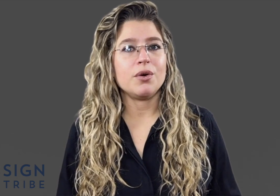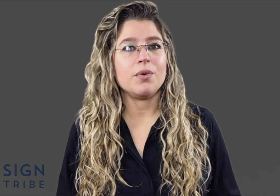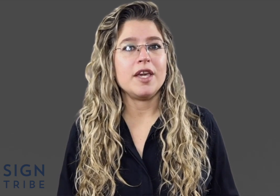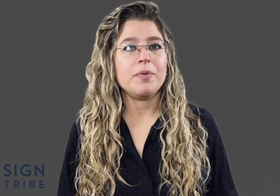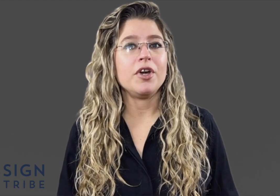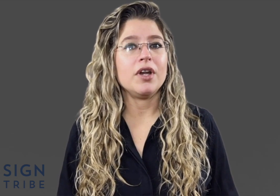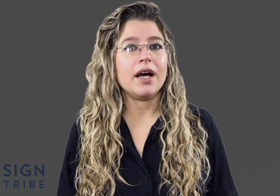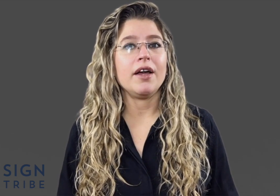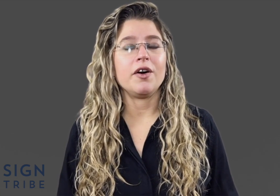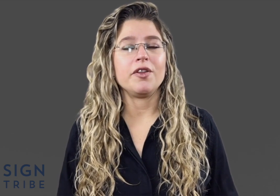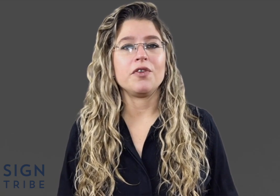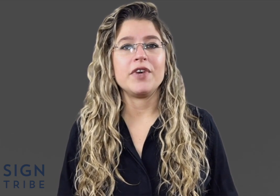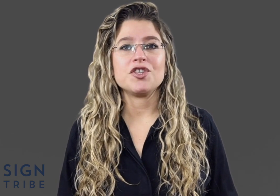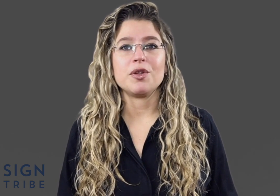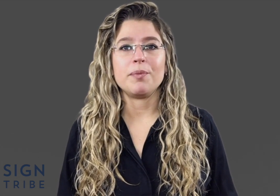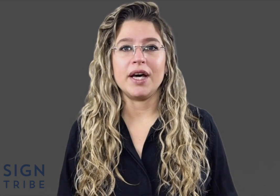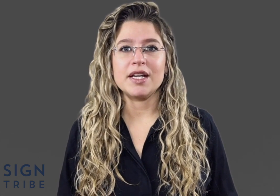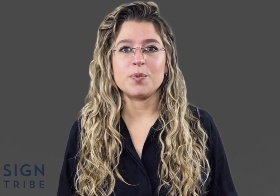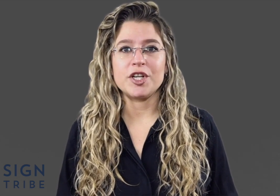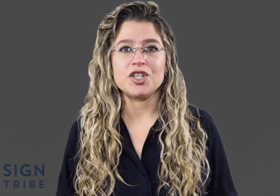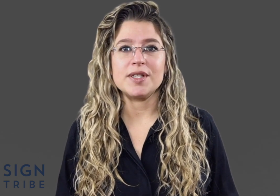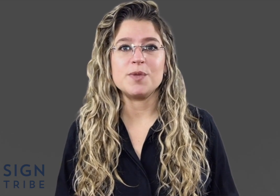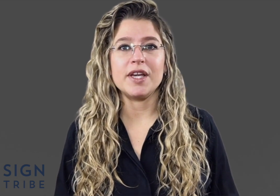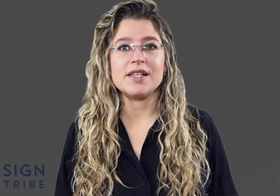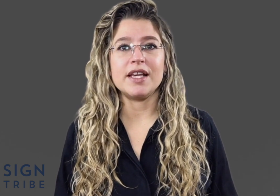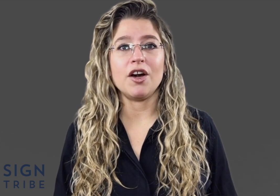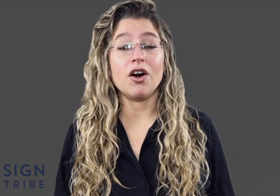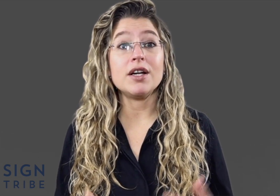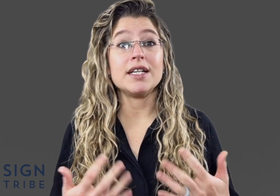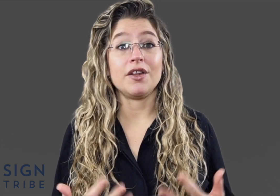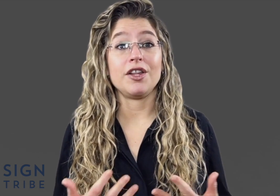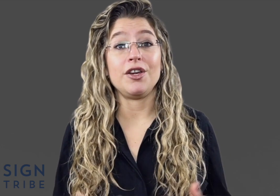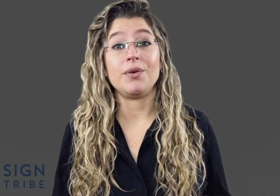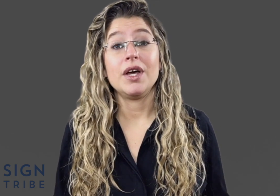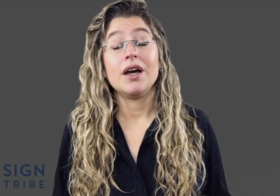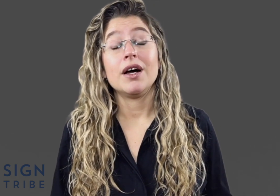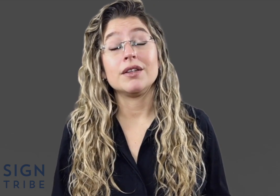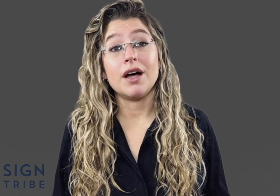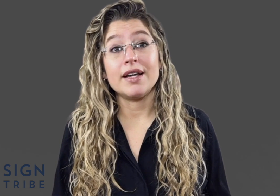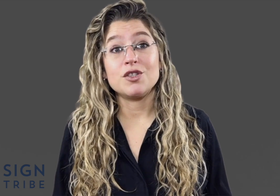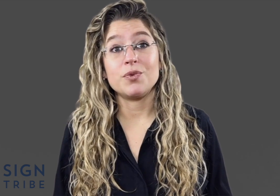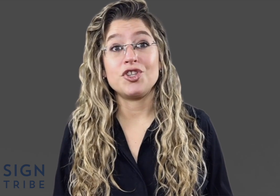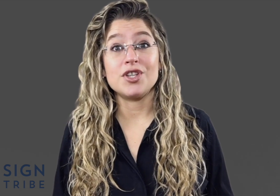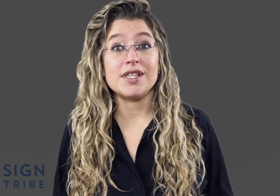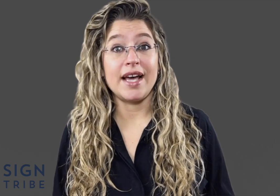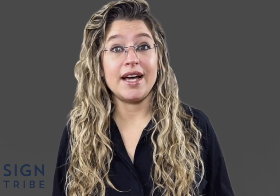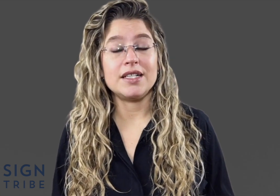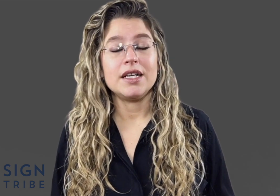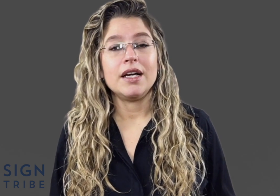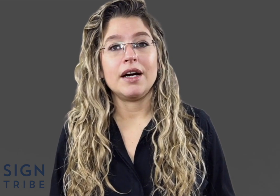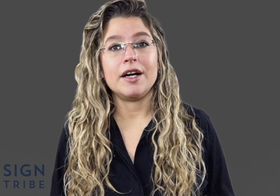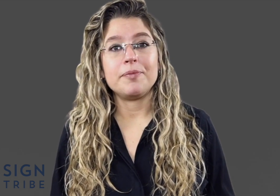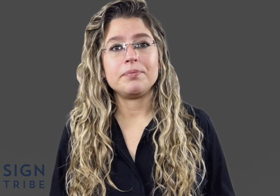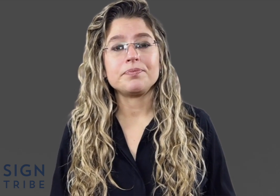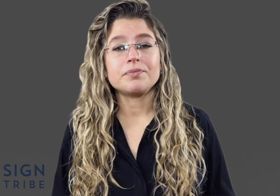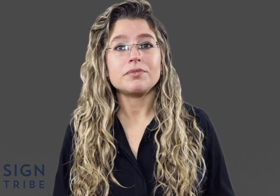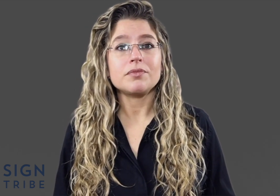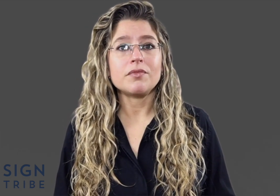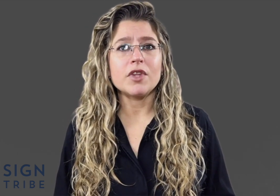keep a good eye on their facial and body expressions, because they are telling you a lot with just that. So